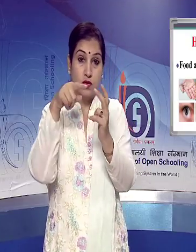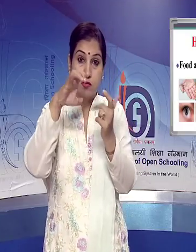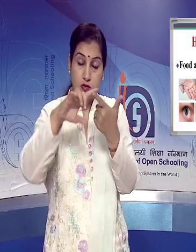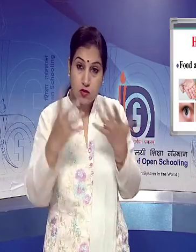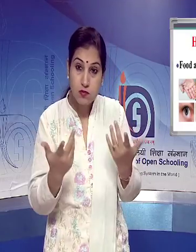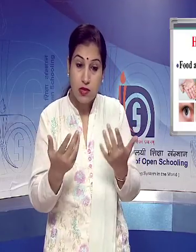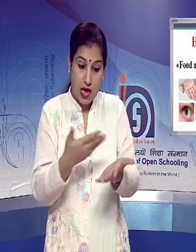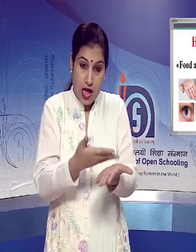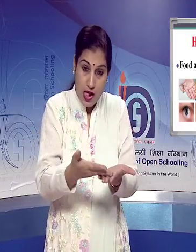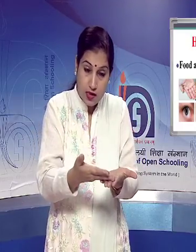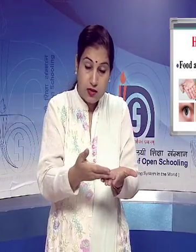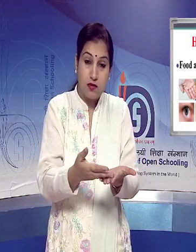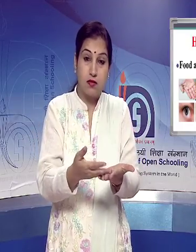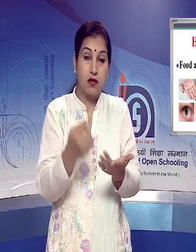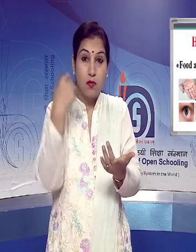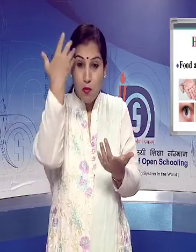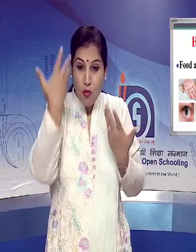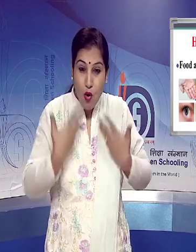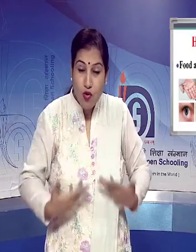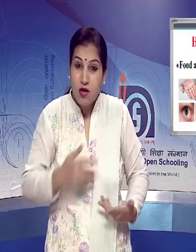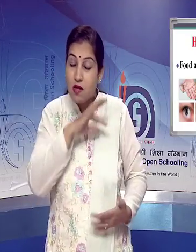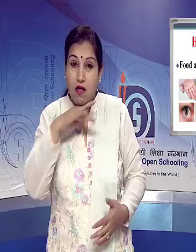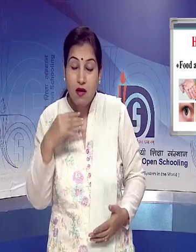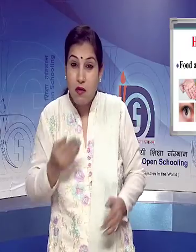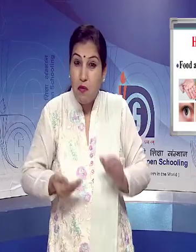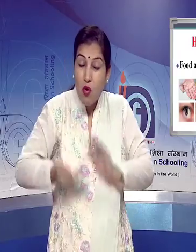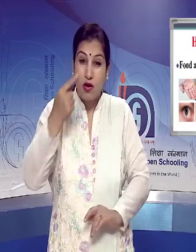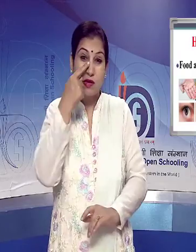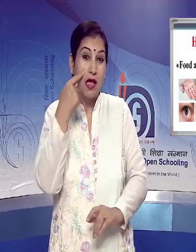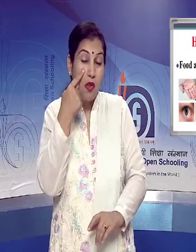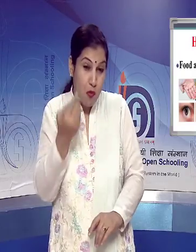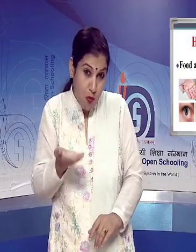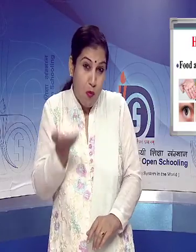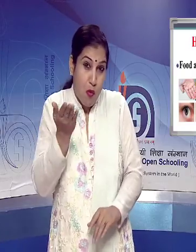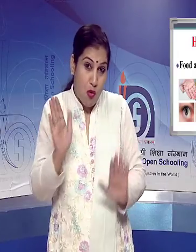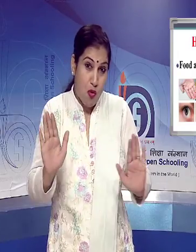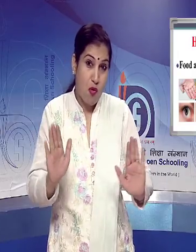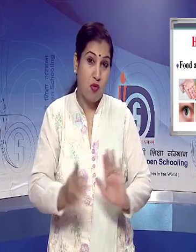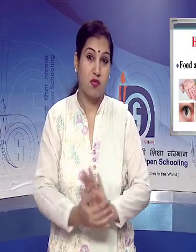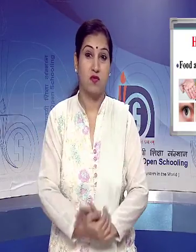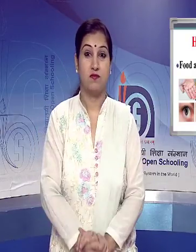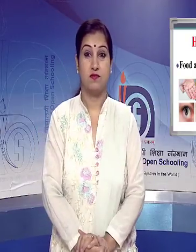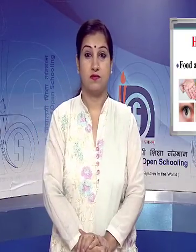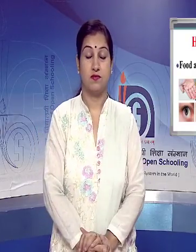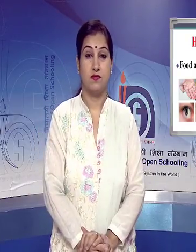patient's eyes and hand and body color is more on the yellowish